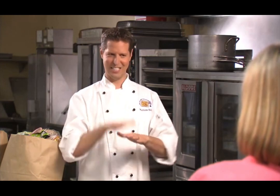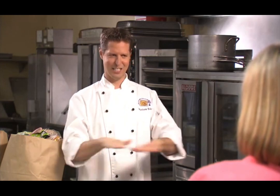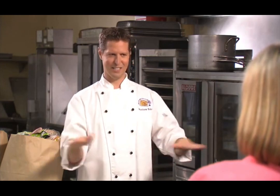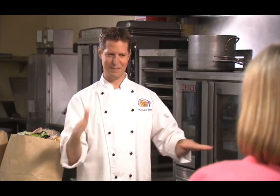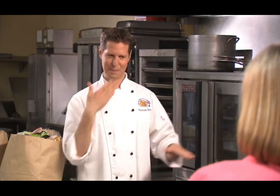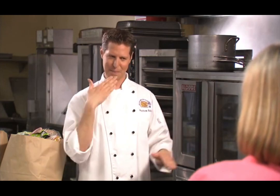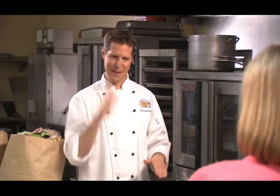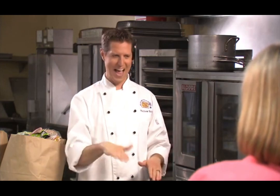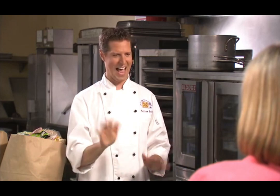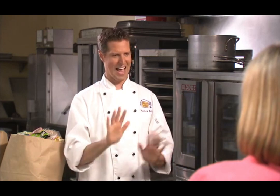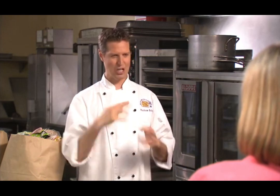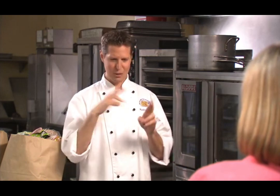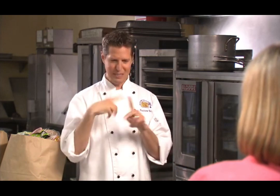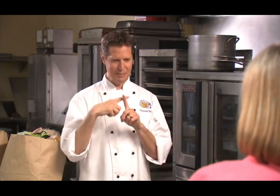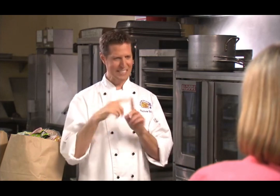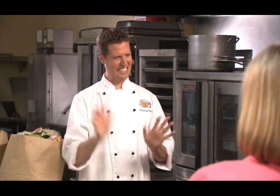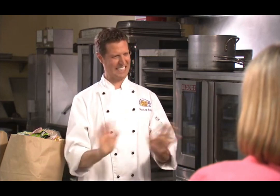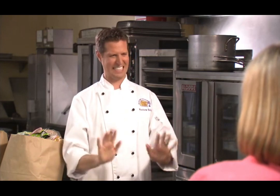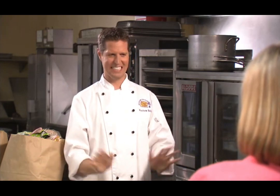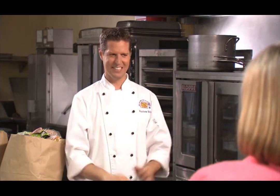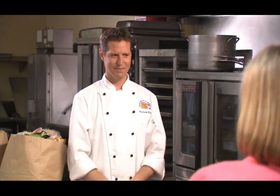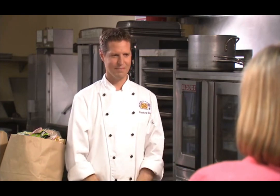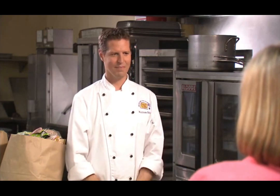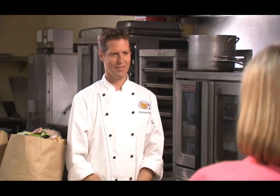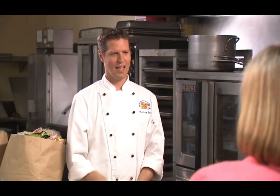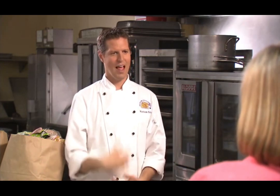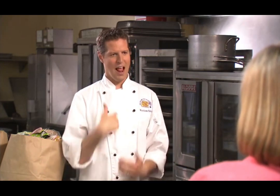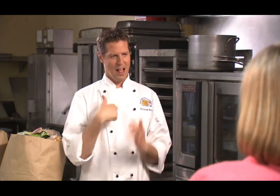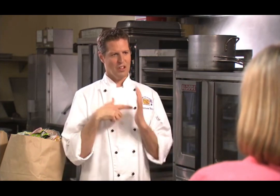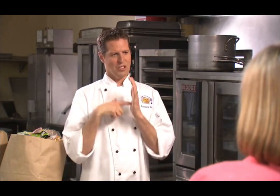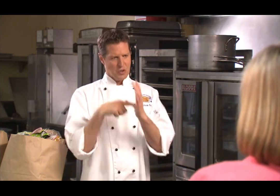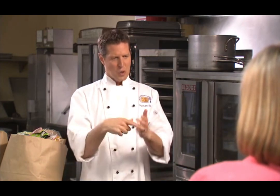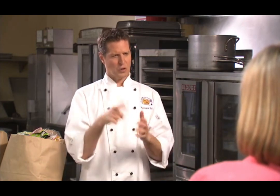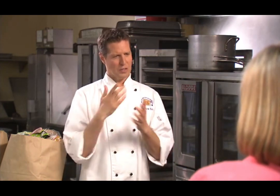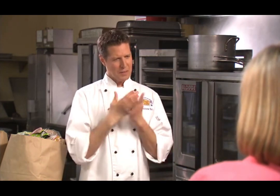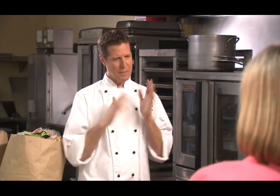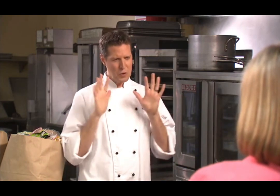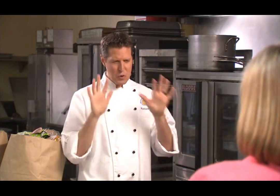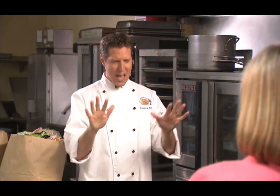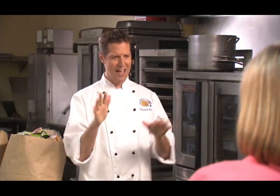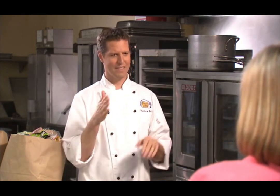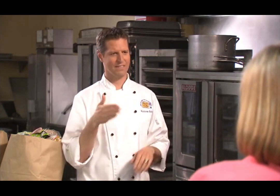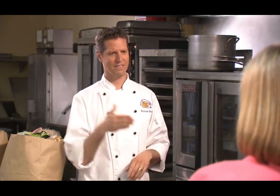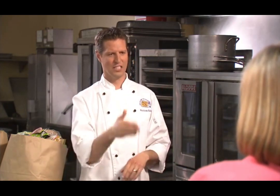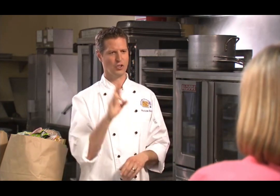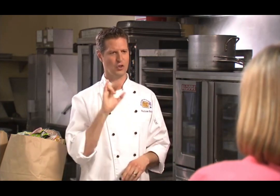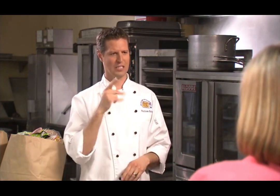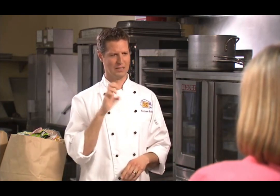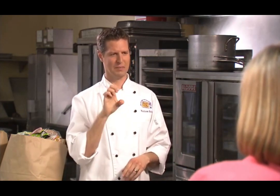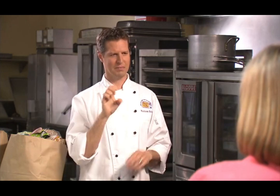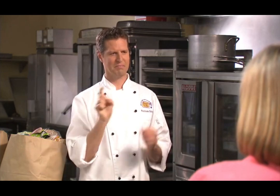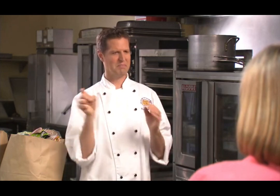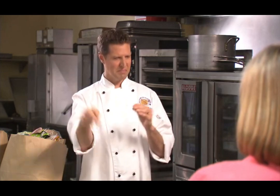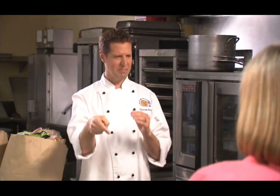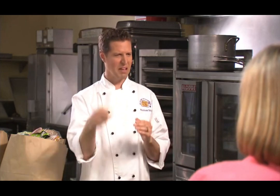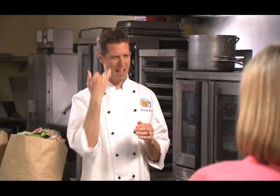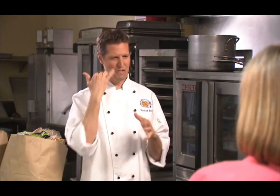and not on the counter at room temperature. I will demonstrate some great fish recipes in the recipe section.